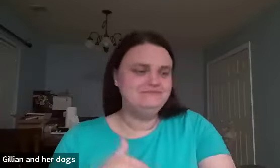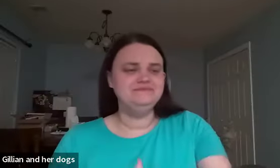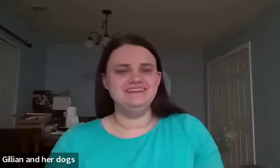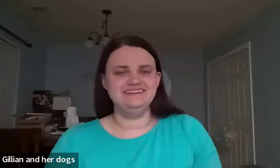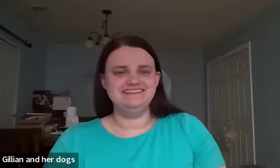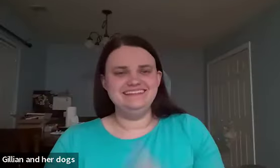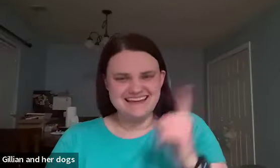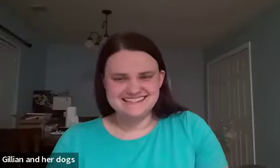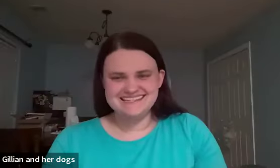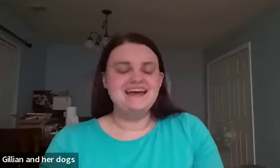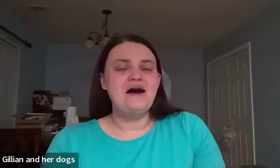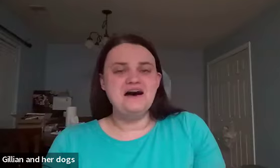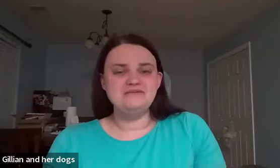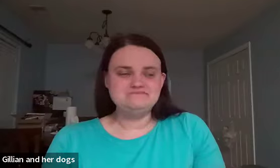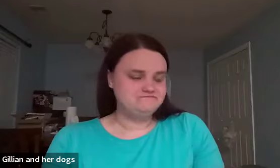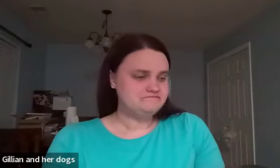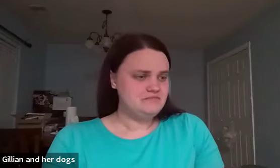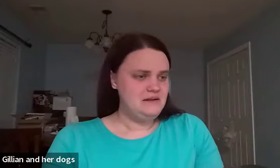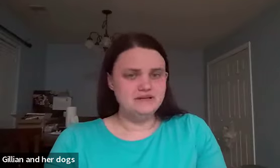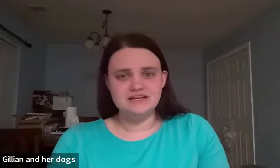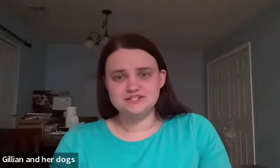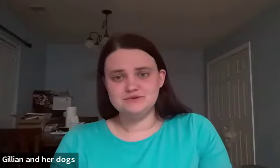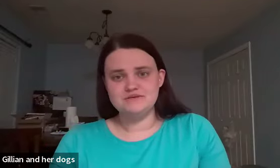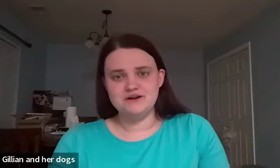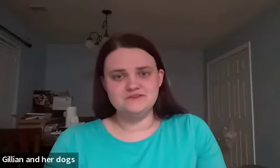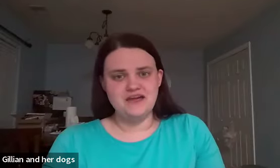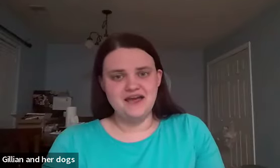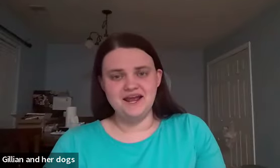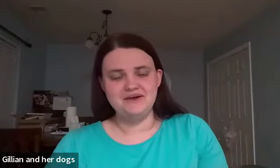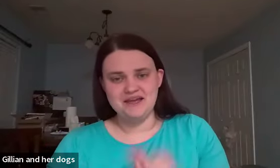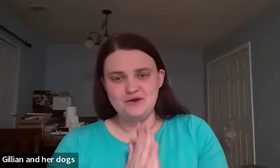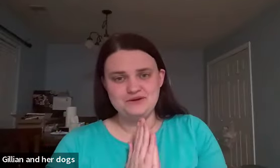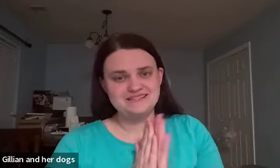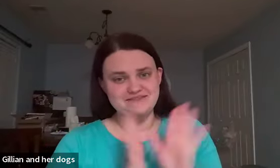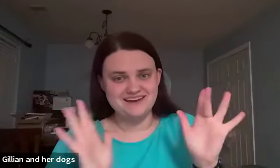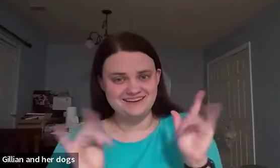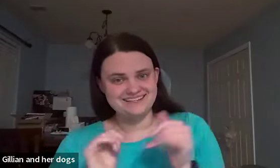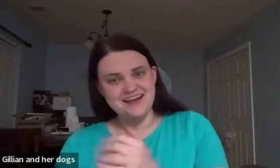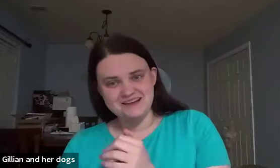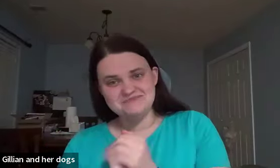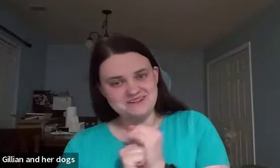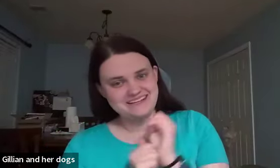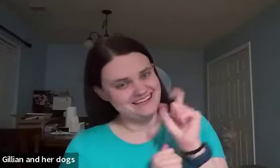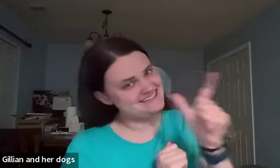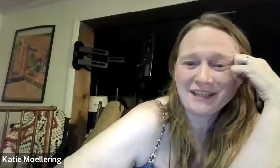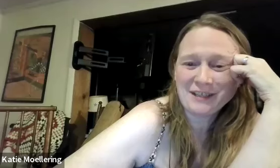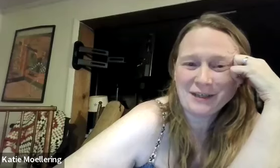trust you. Yeah. Um, but yes, you're more than welcome for that. I hope you guys have had a great time learning Thank ASL.